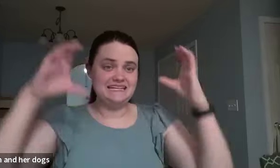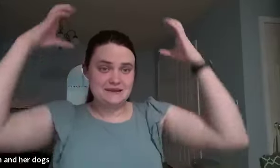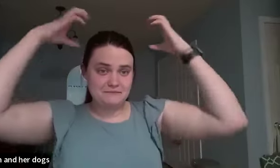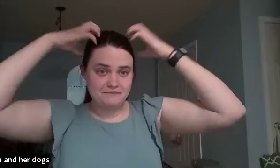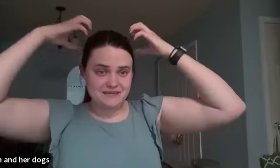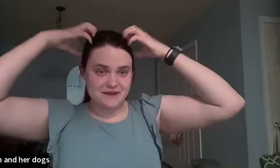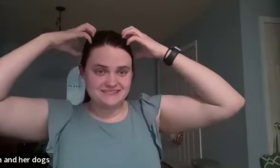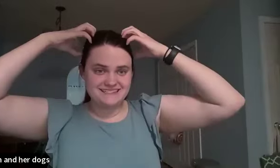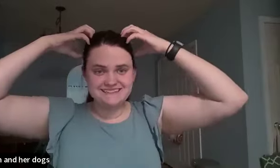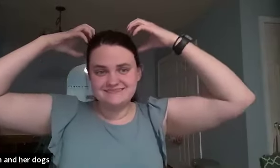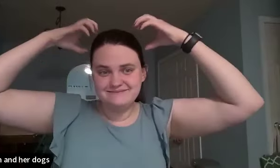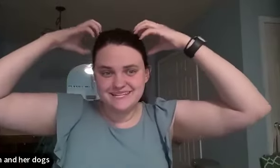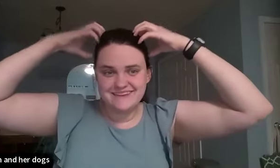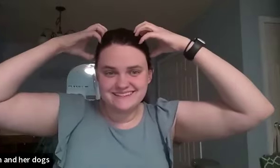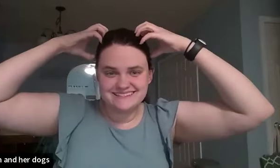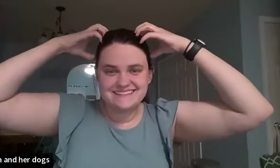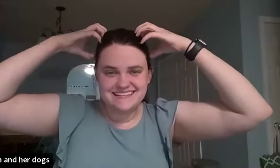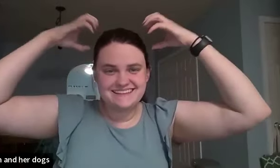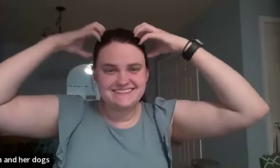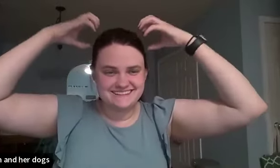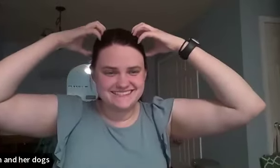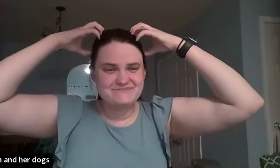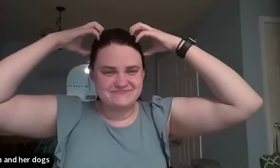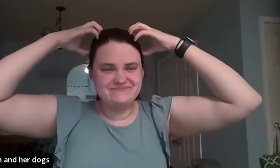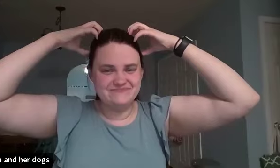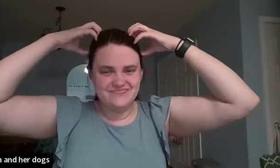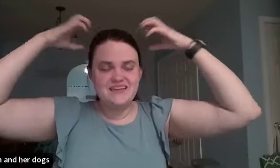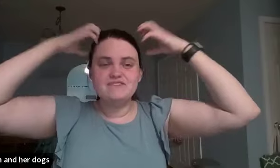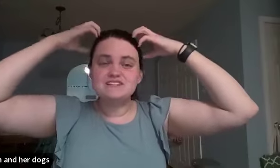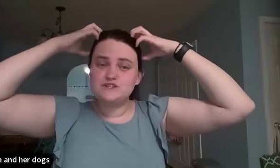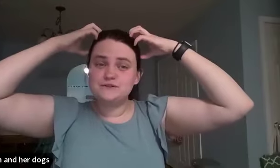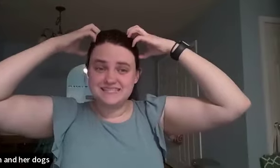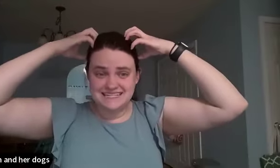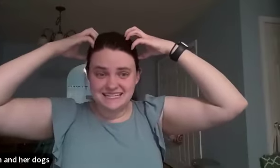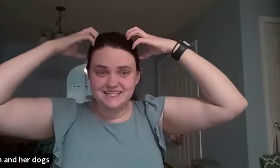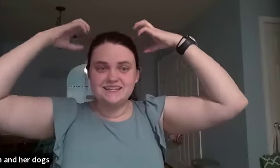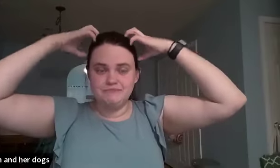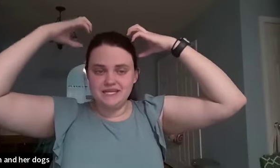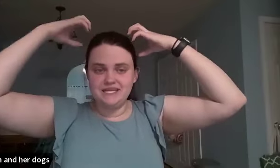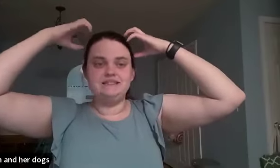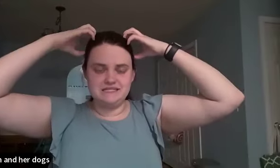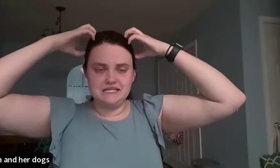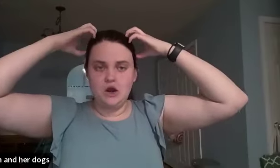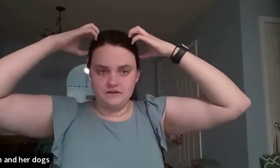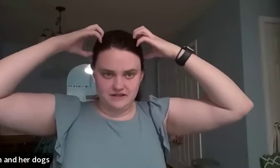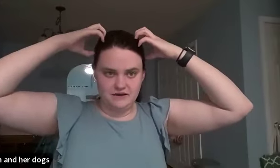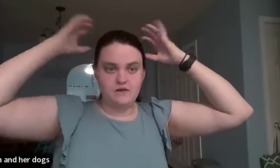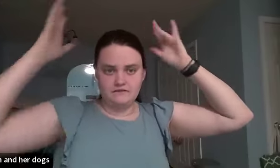is Mickey Mouse. Mickey Mouse. It's like the little ears. Yep. This is also for Disney. Mickey, Disney, all of